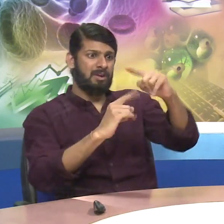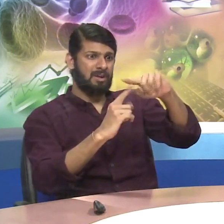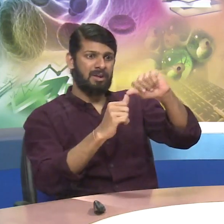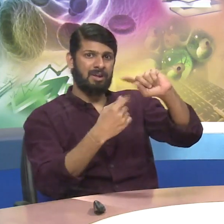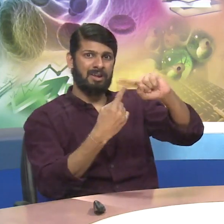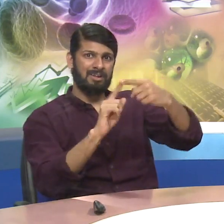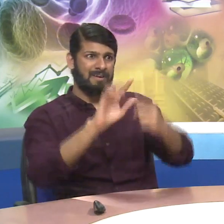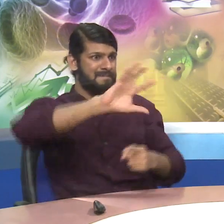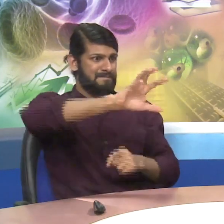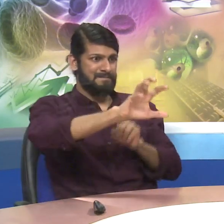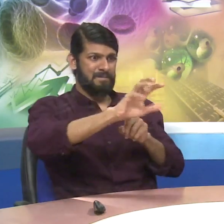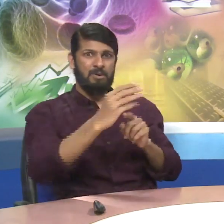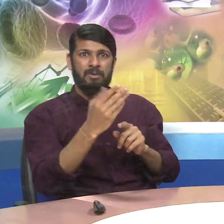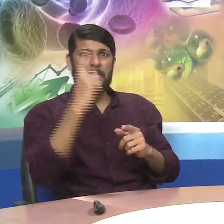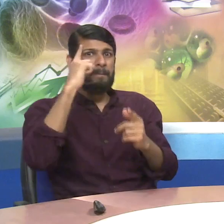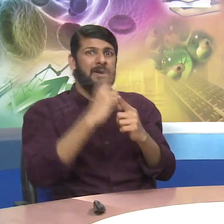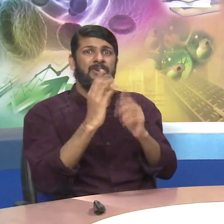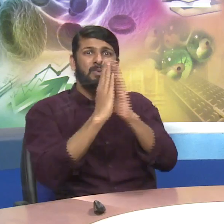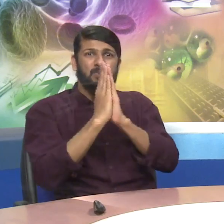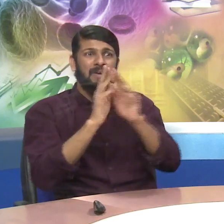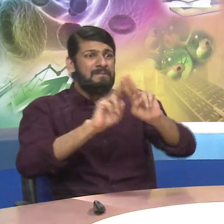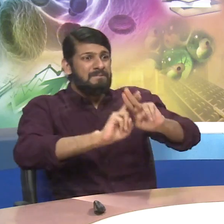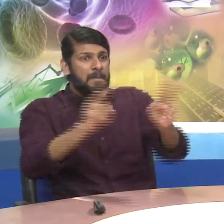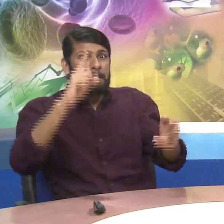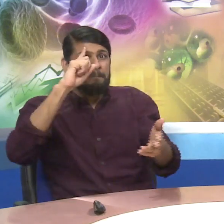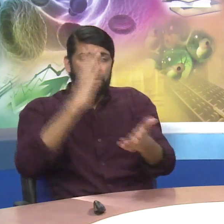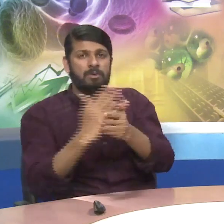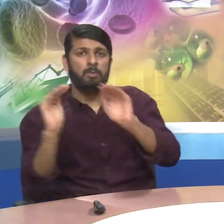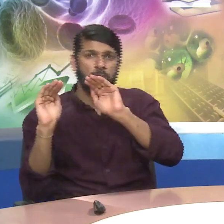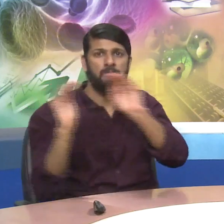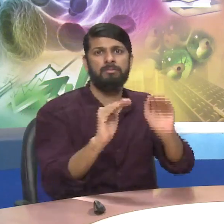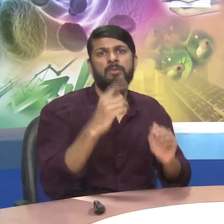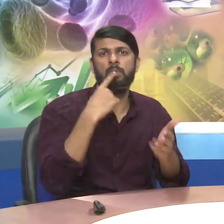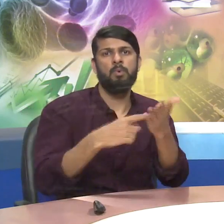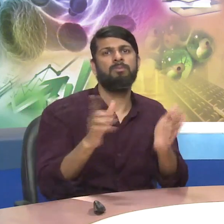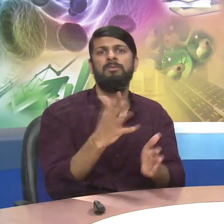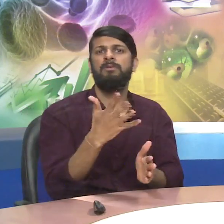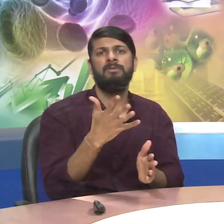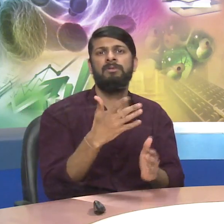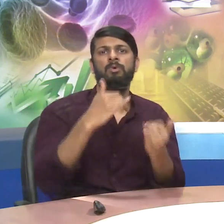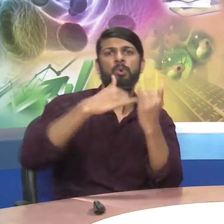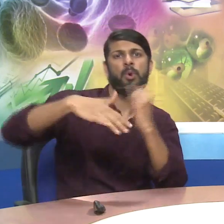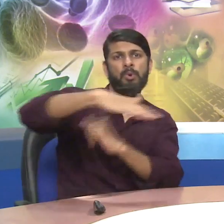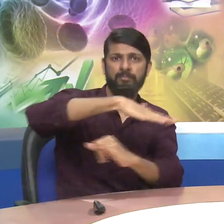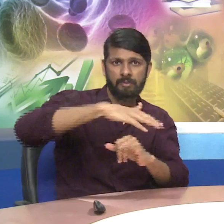The state will not support any particular religion out of